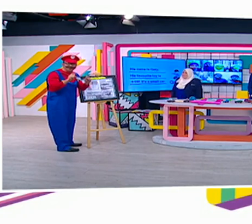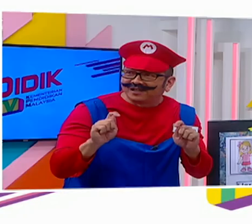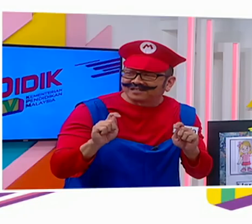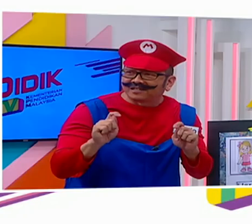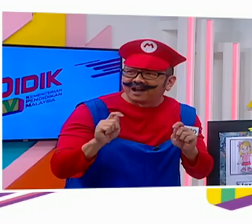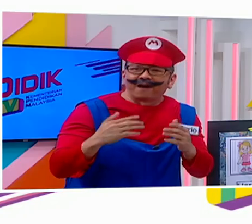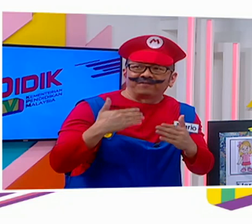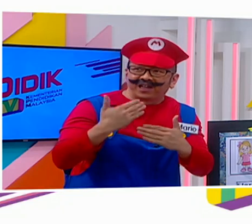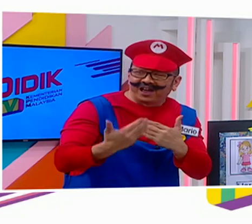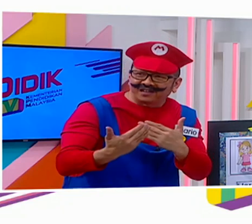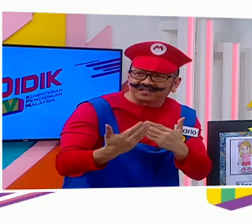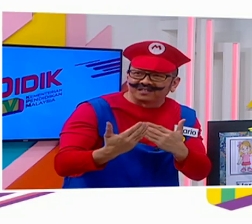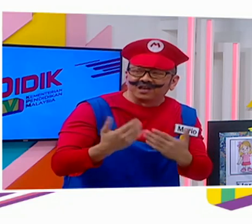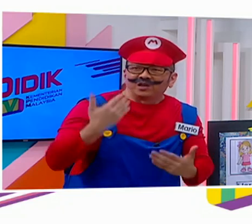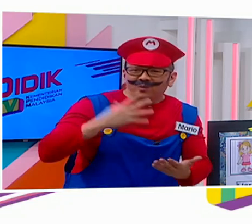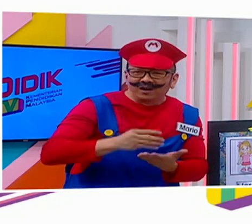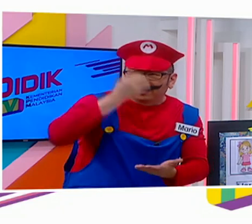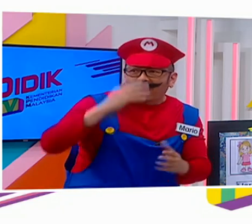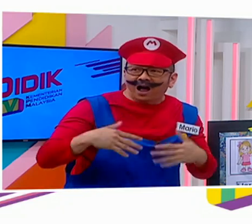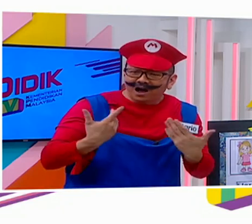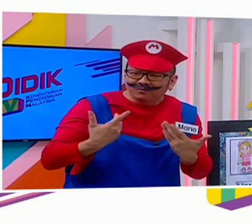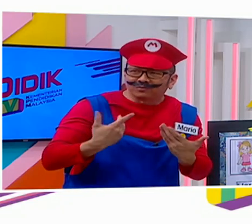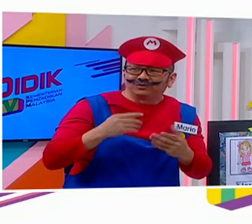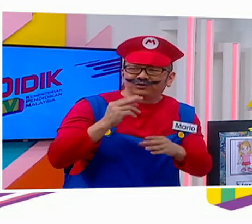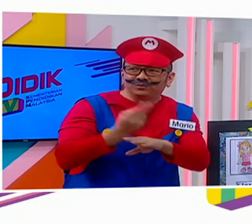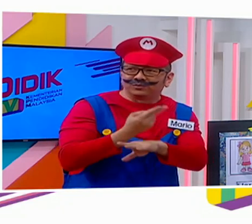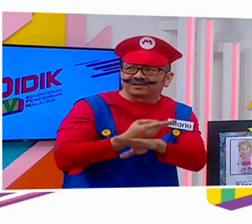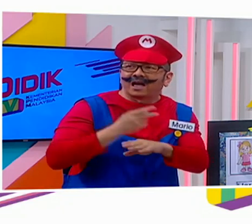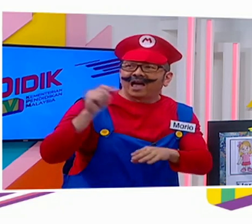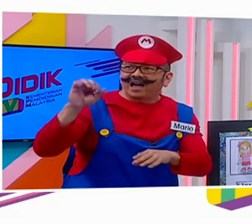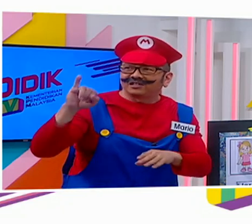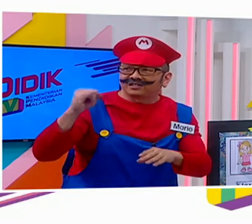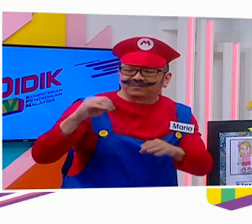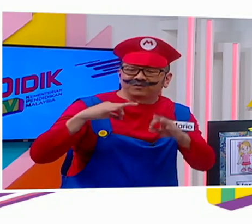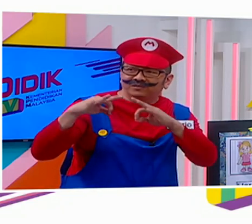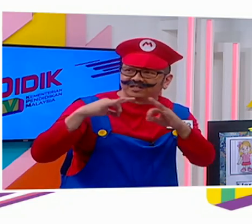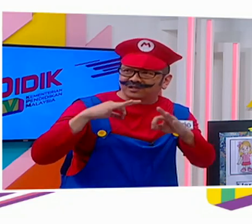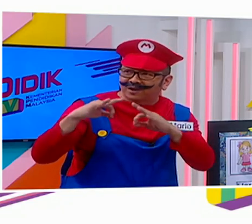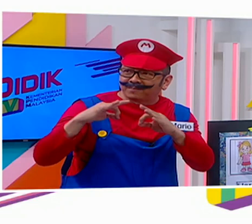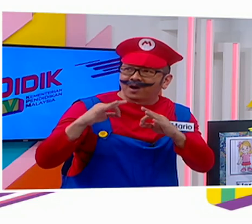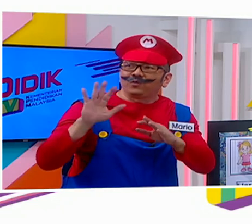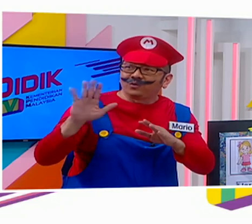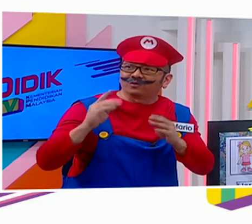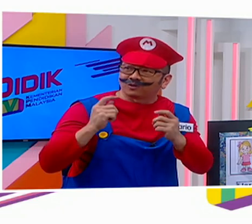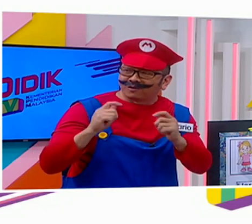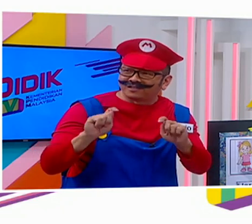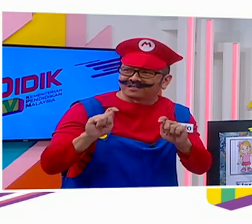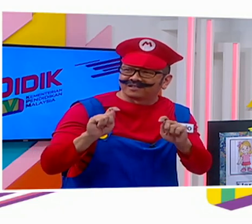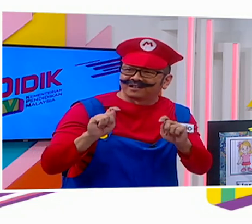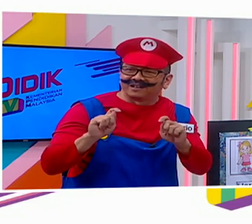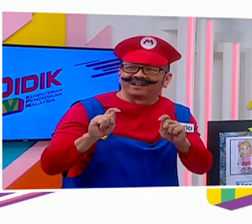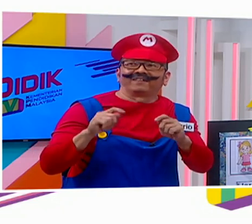about toys. Next, you learn how to use adjective to describe your